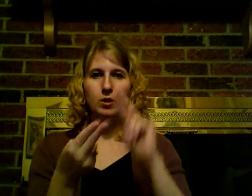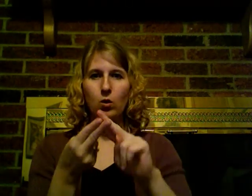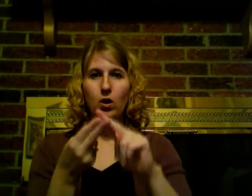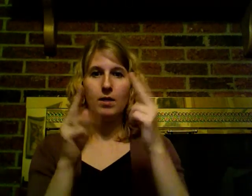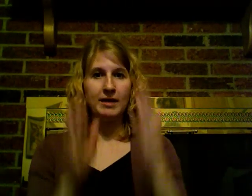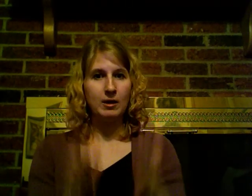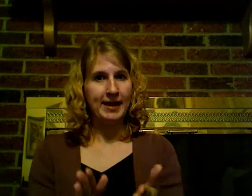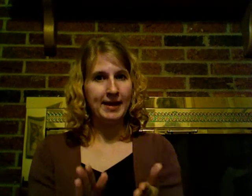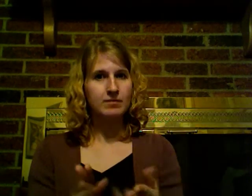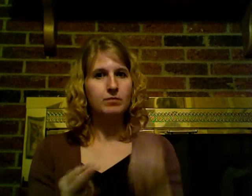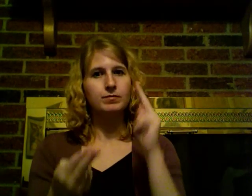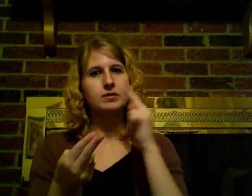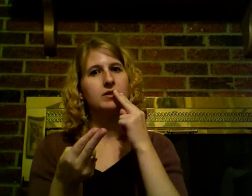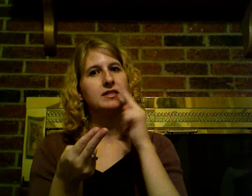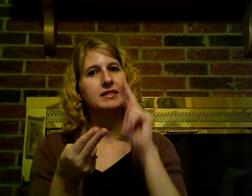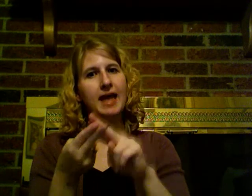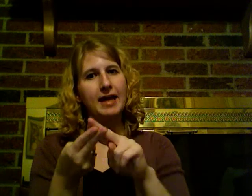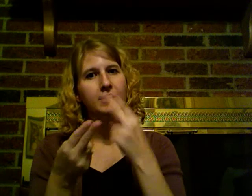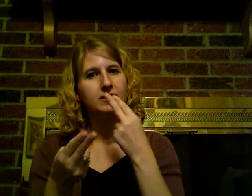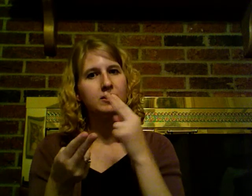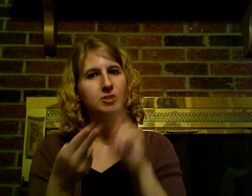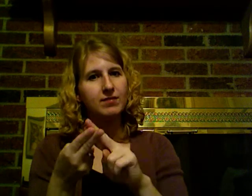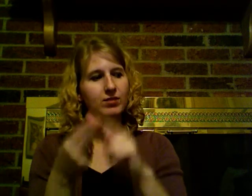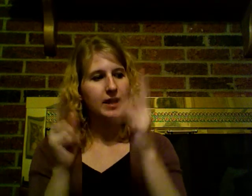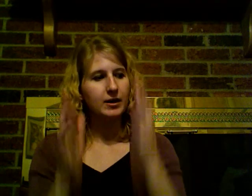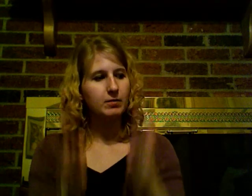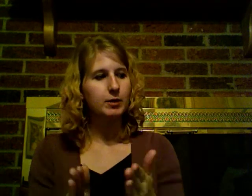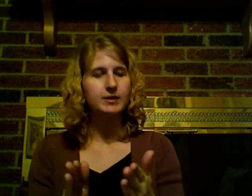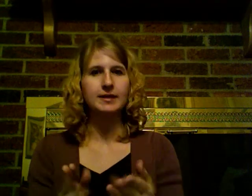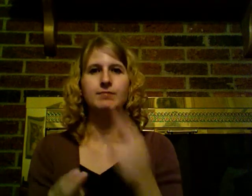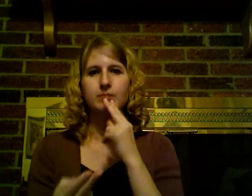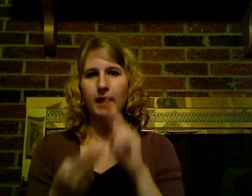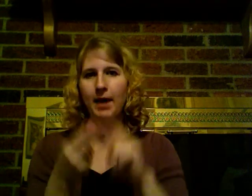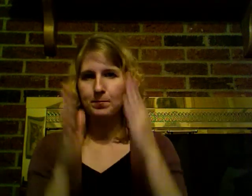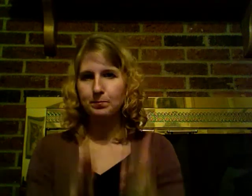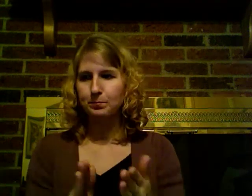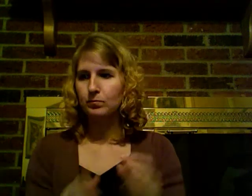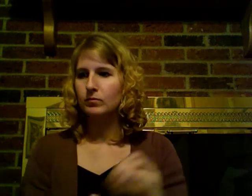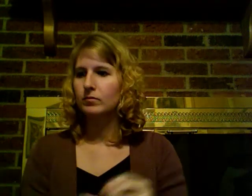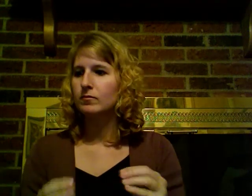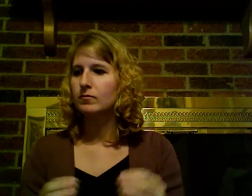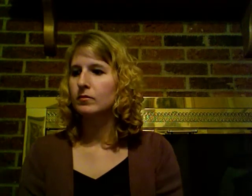So a mailman, so this is letter, this is your sign for letter, person. Okay?